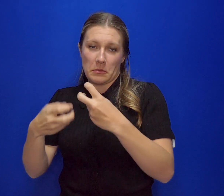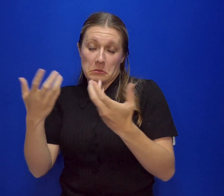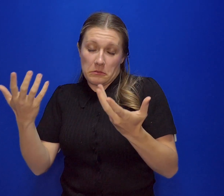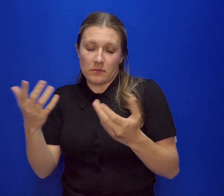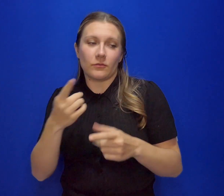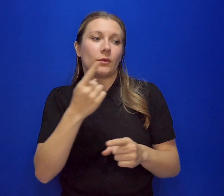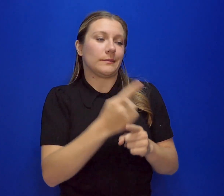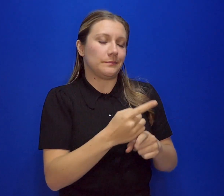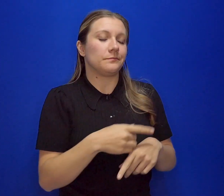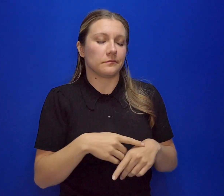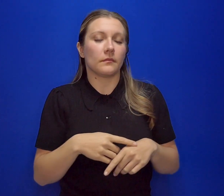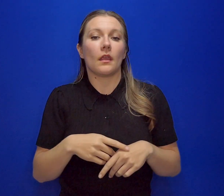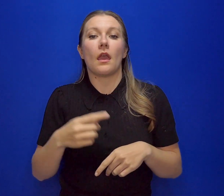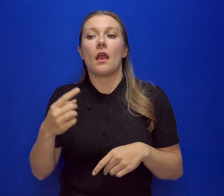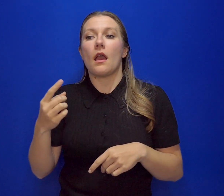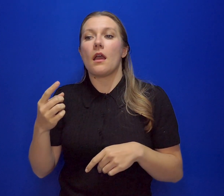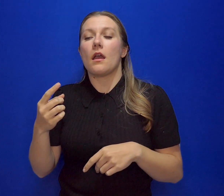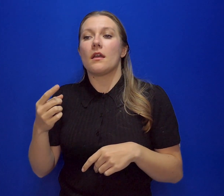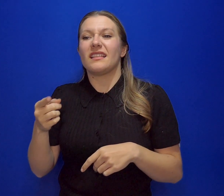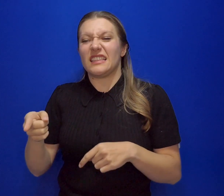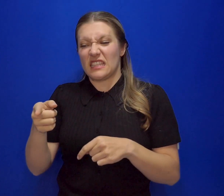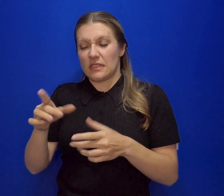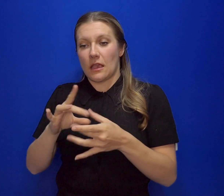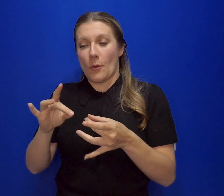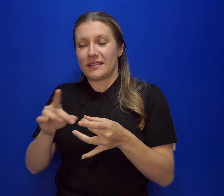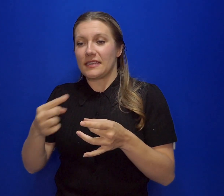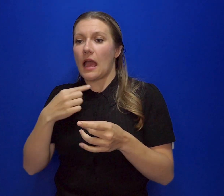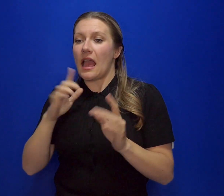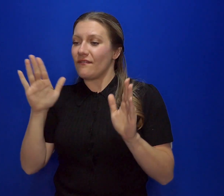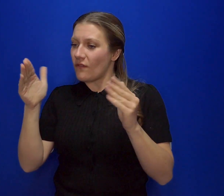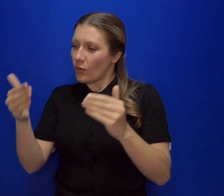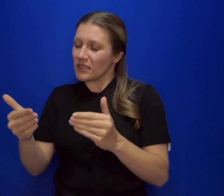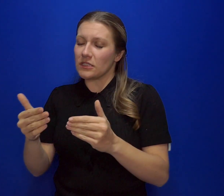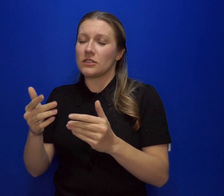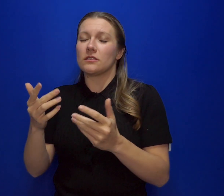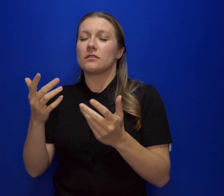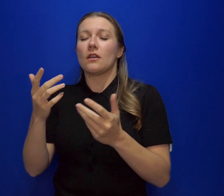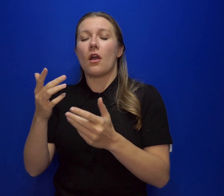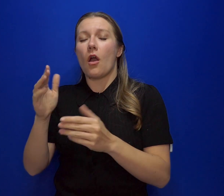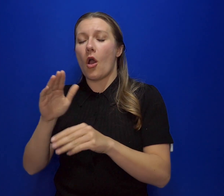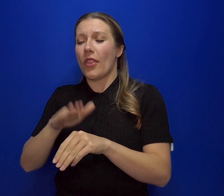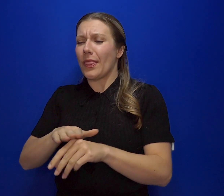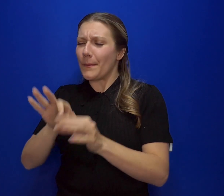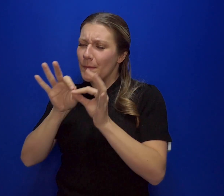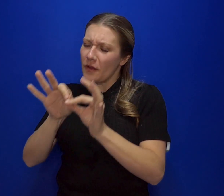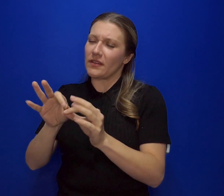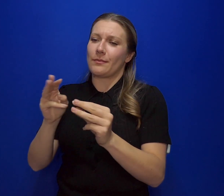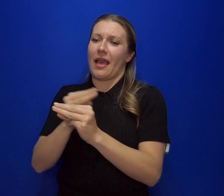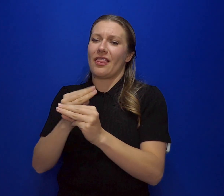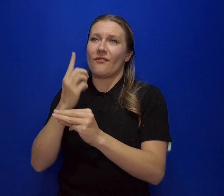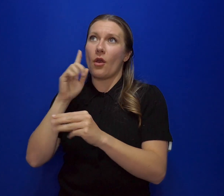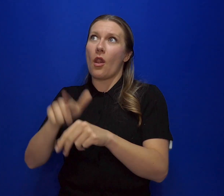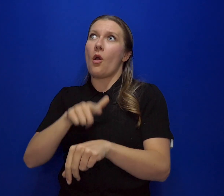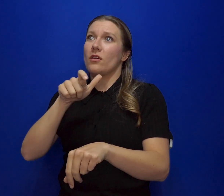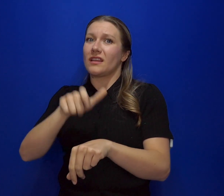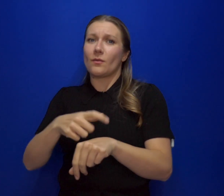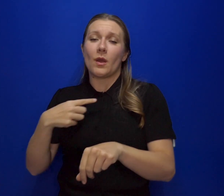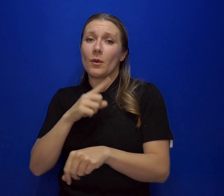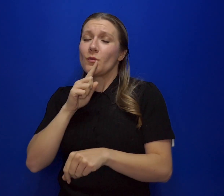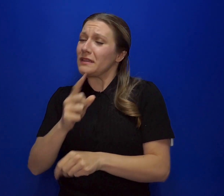focused so long on this, and I don't think I should have. The perfect math. She says, we were seriously so scared to give a little too